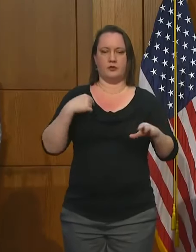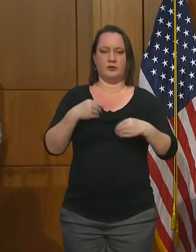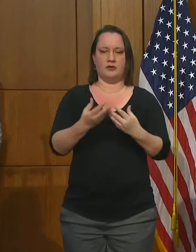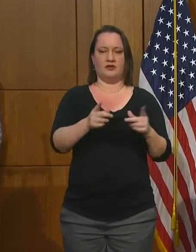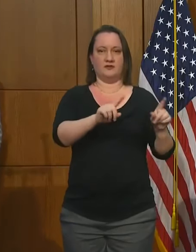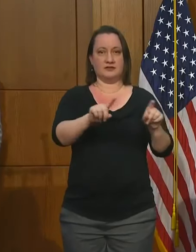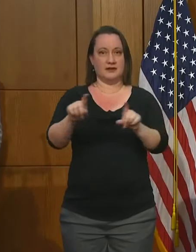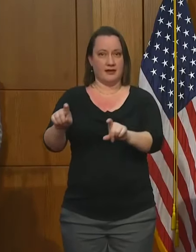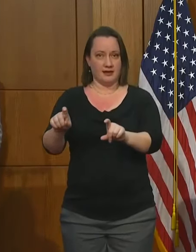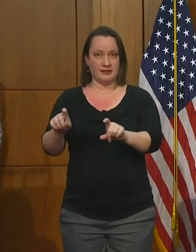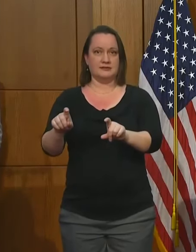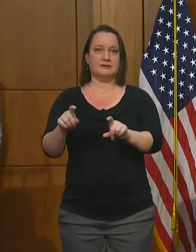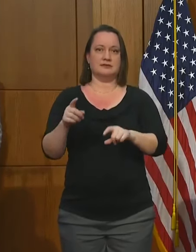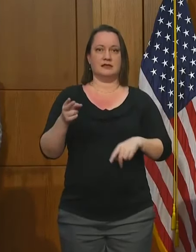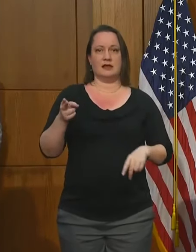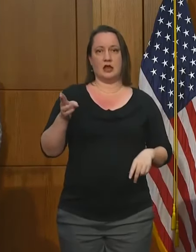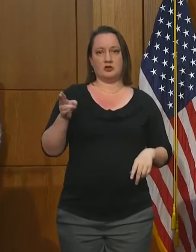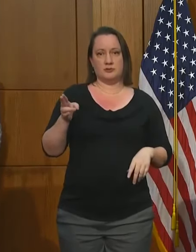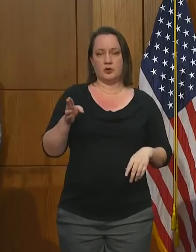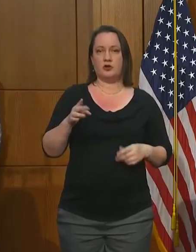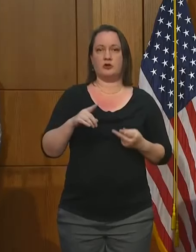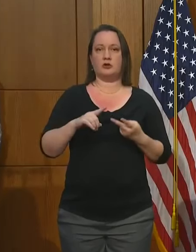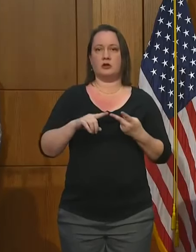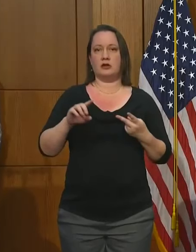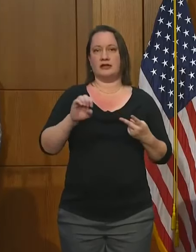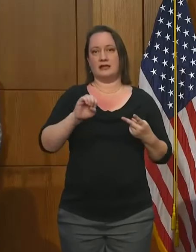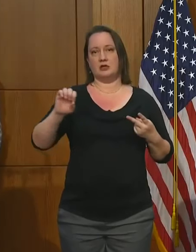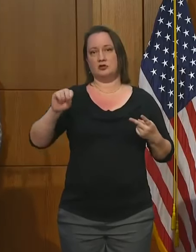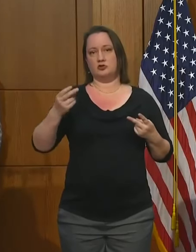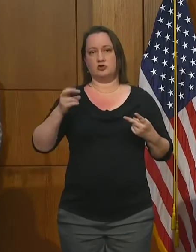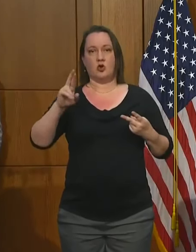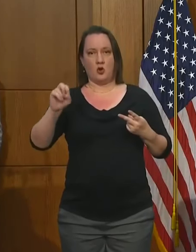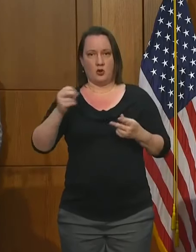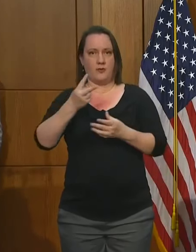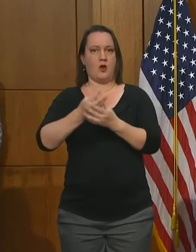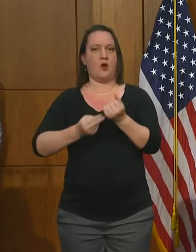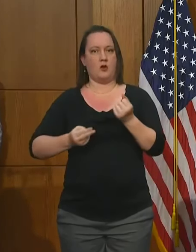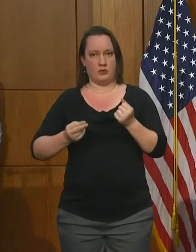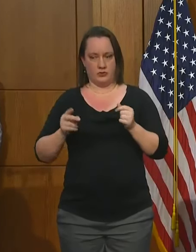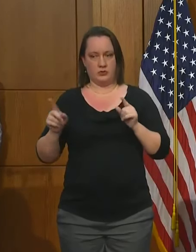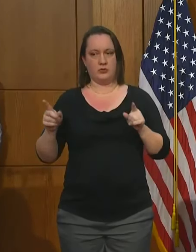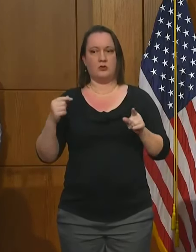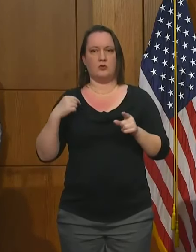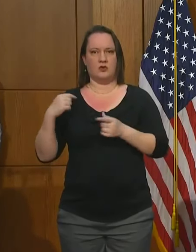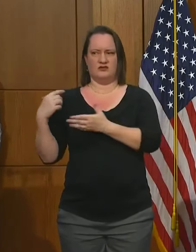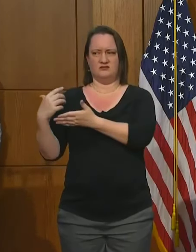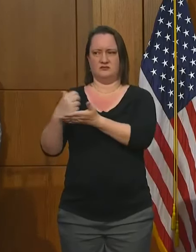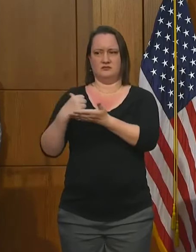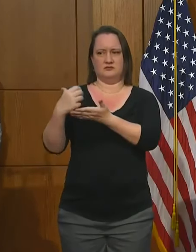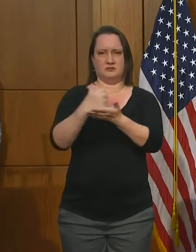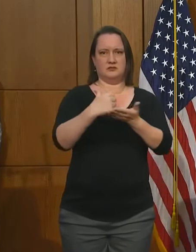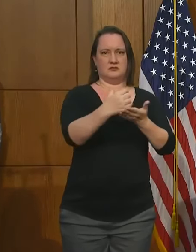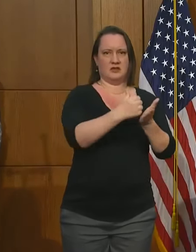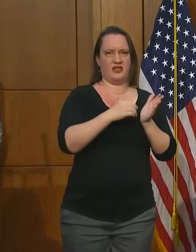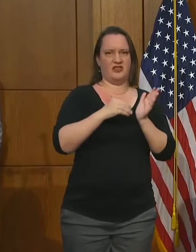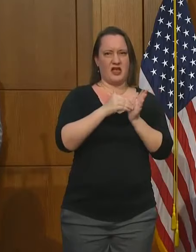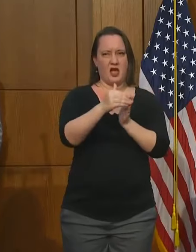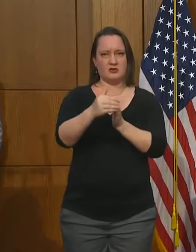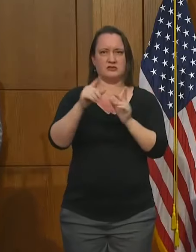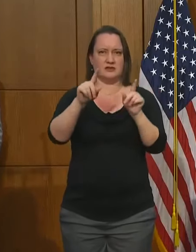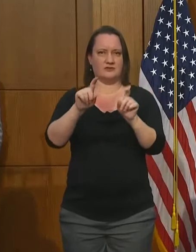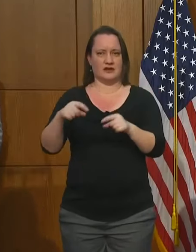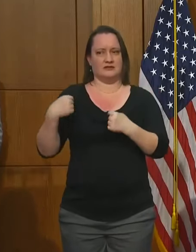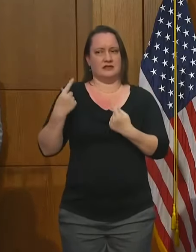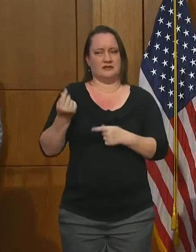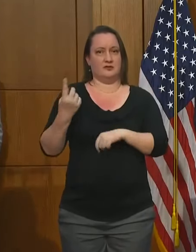the Harrisonburg area and on the Eastern Shore, where we've collected thousands of tests in the last couple of days.